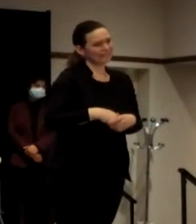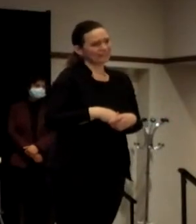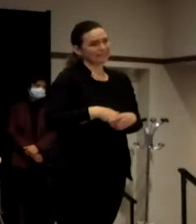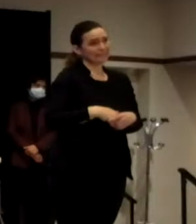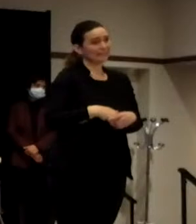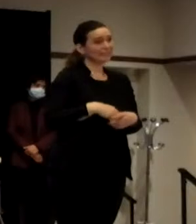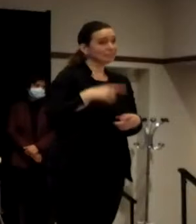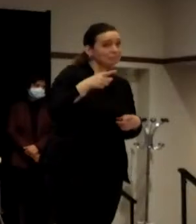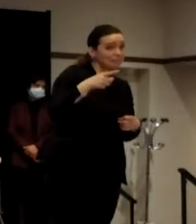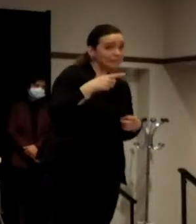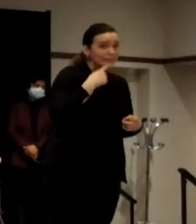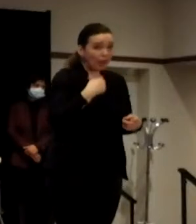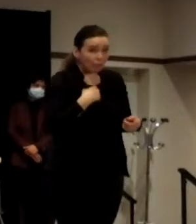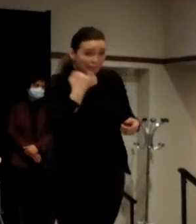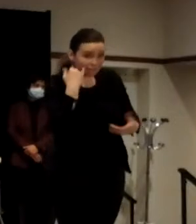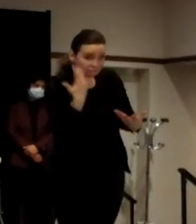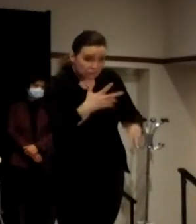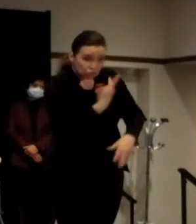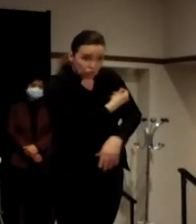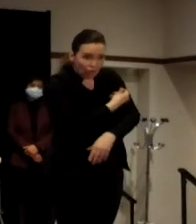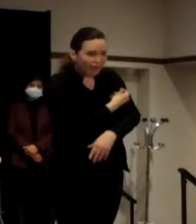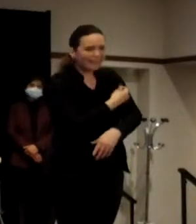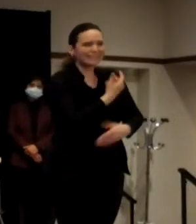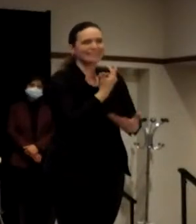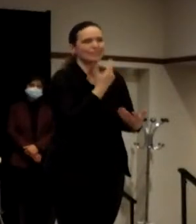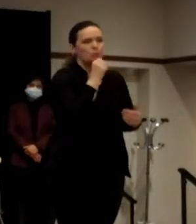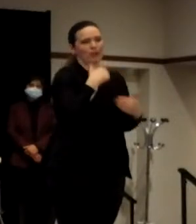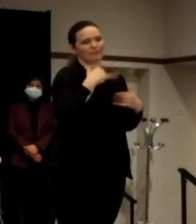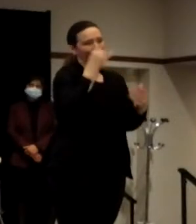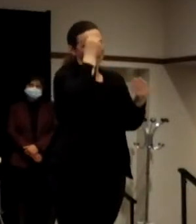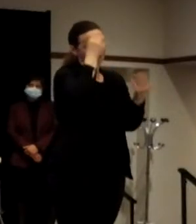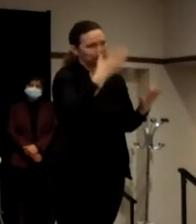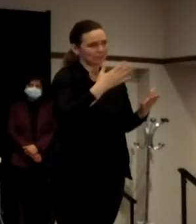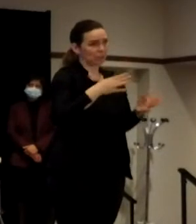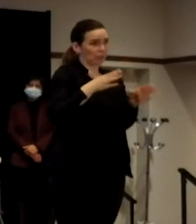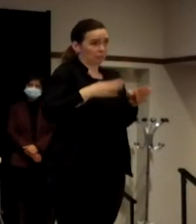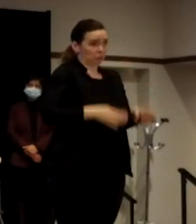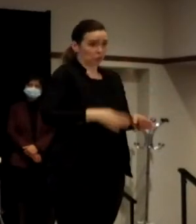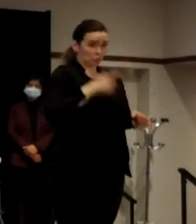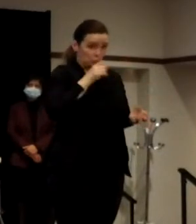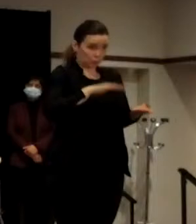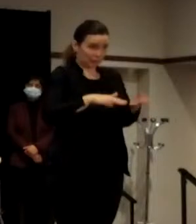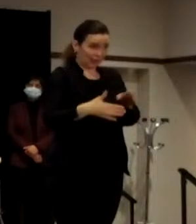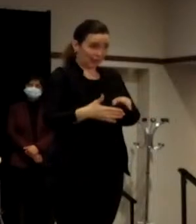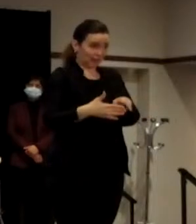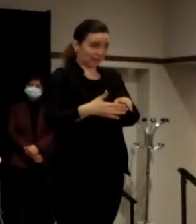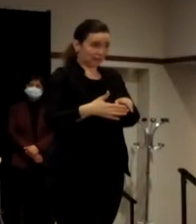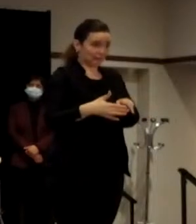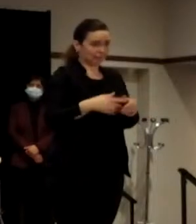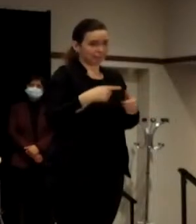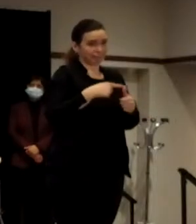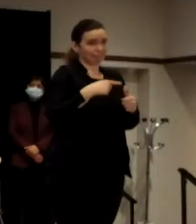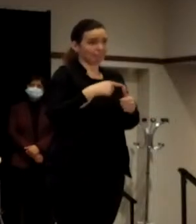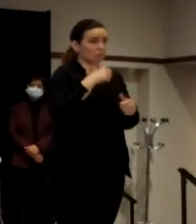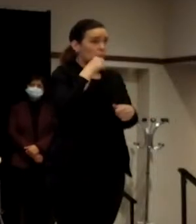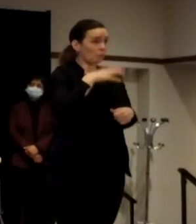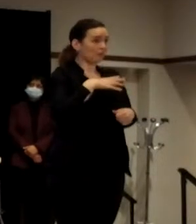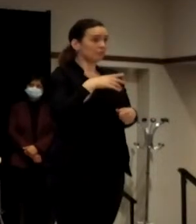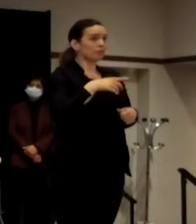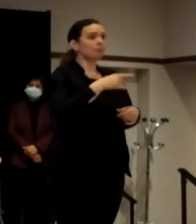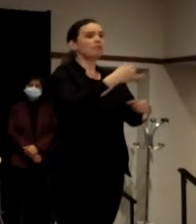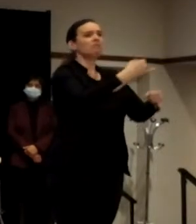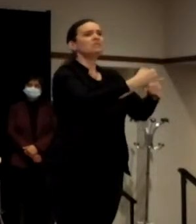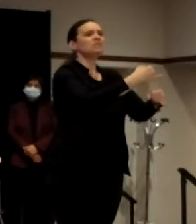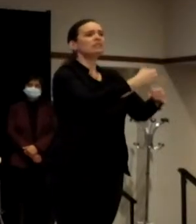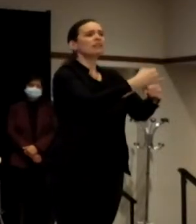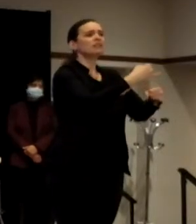not. Is I believe the resident we lost today, I believe she actually was from a facility but was in the